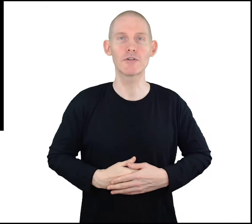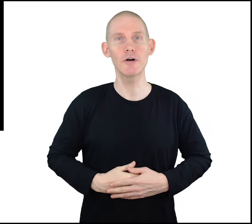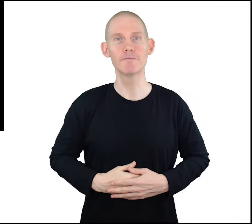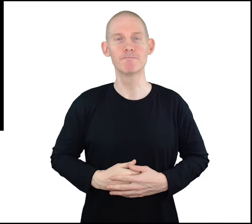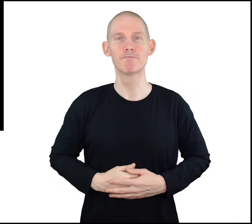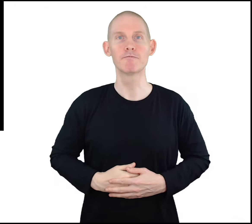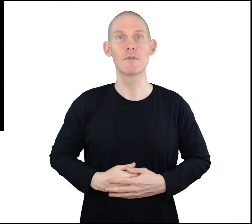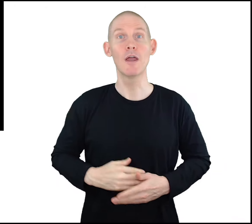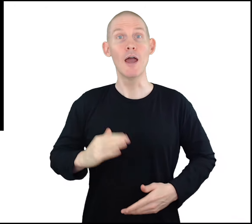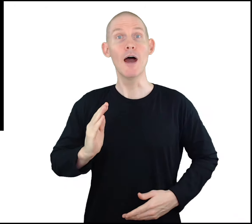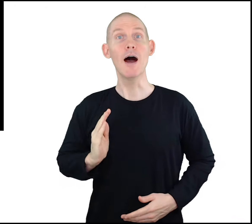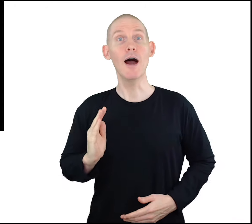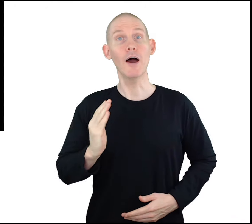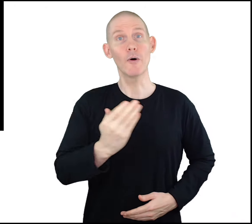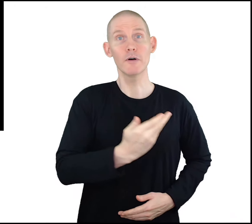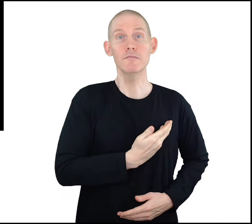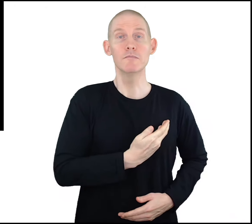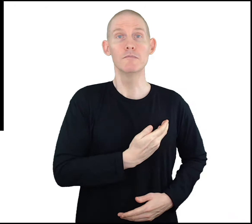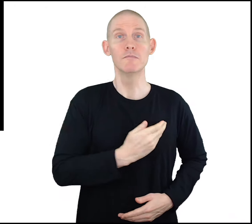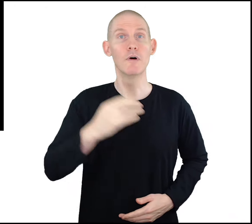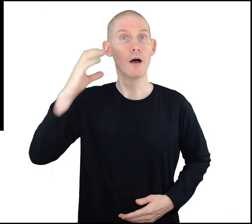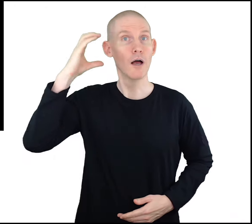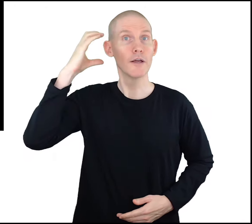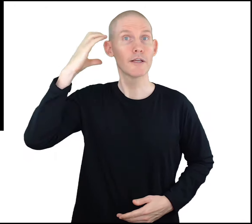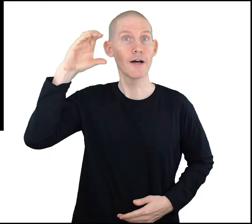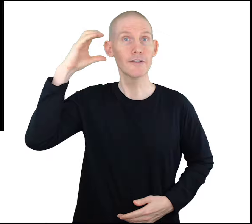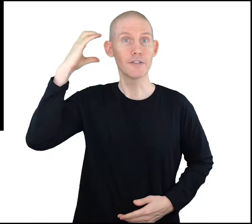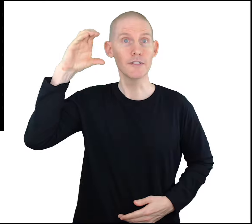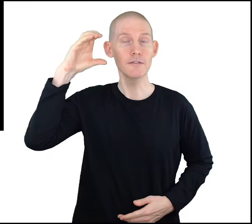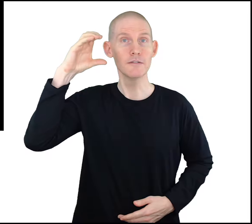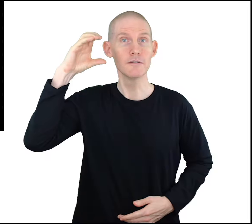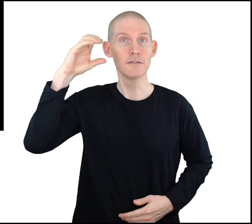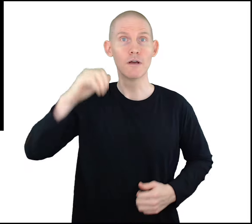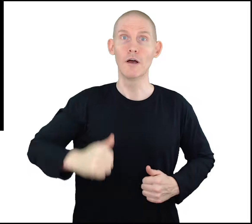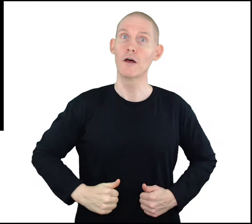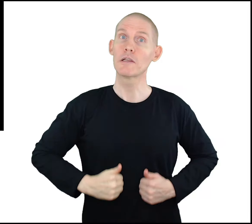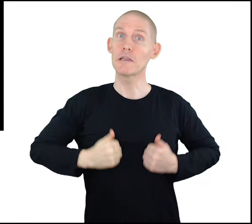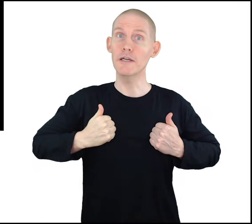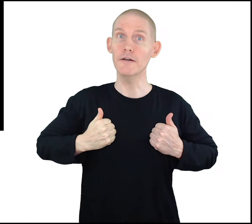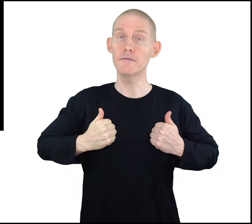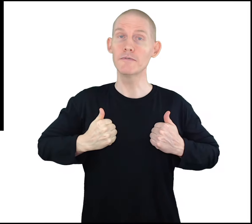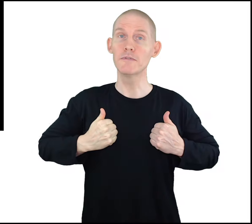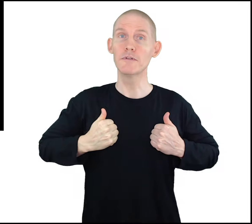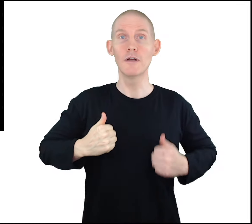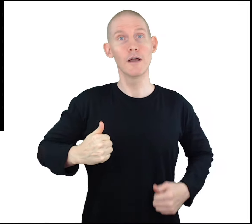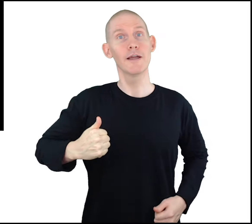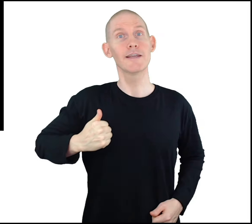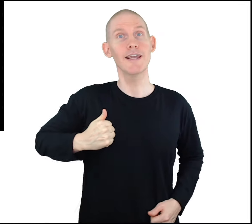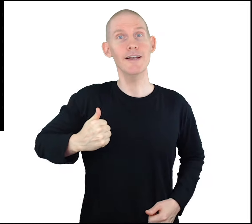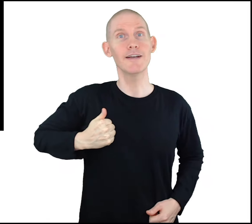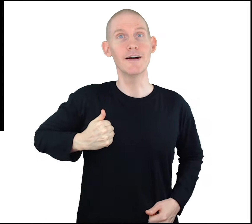slow. Our cousin live Canada.